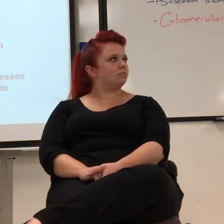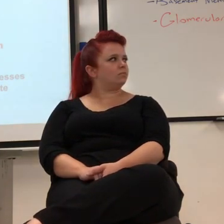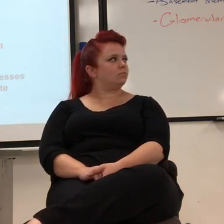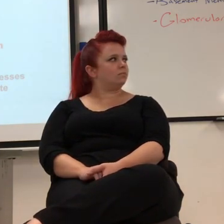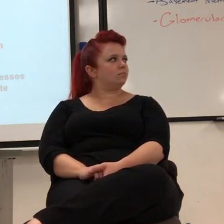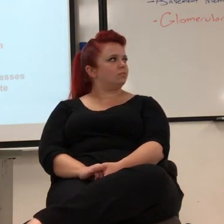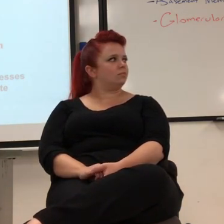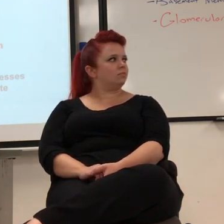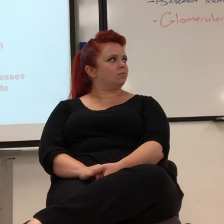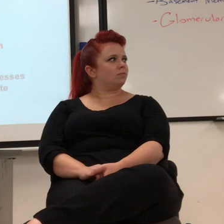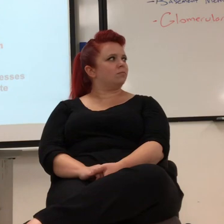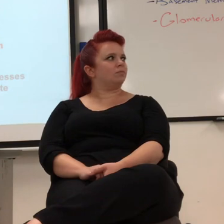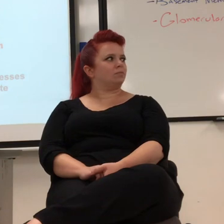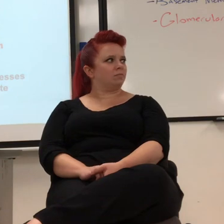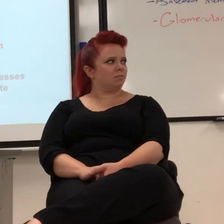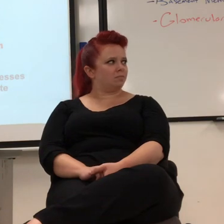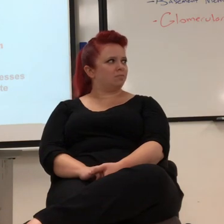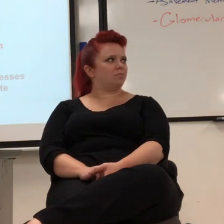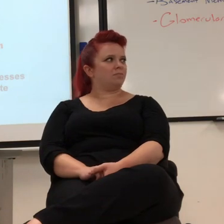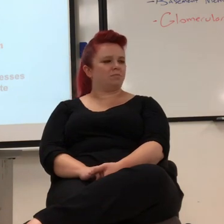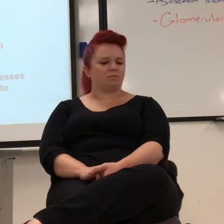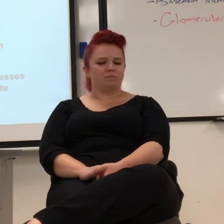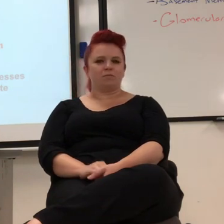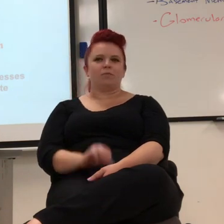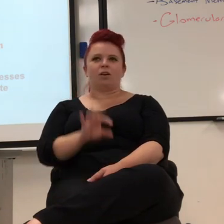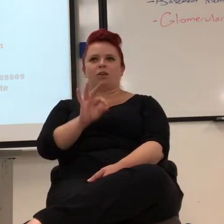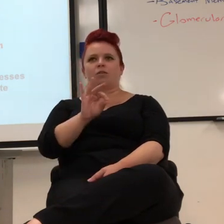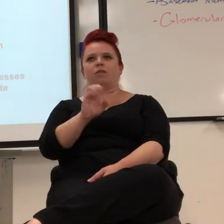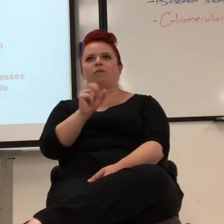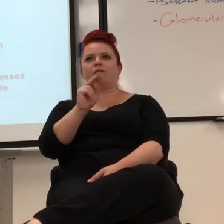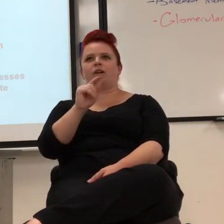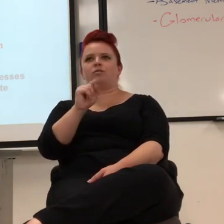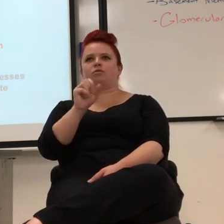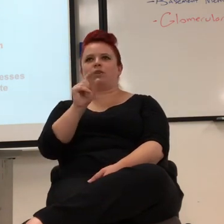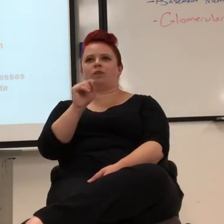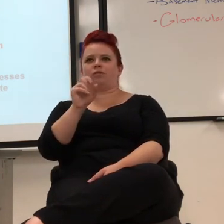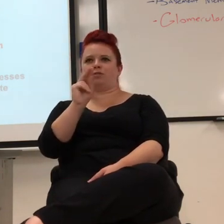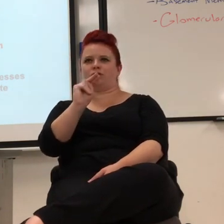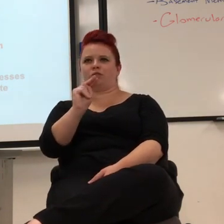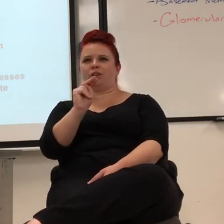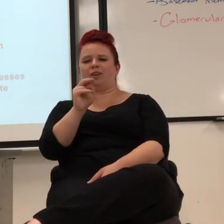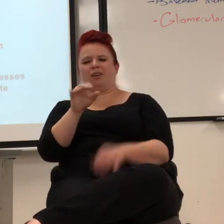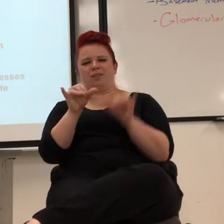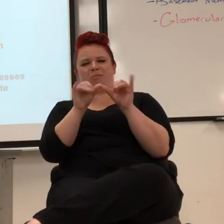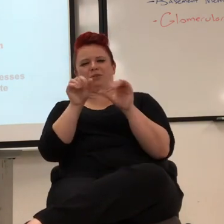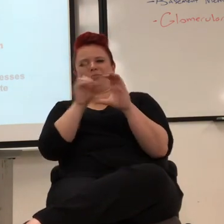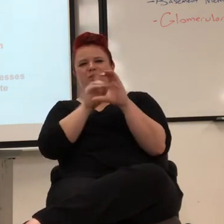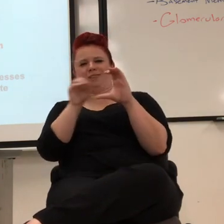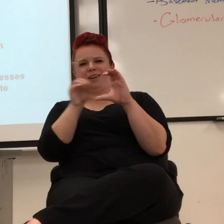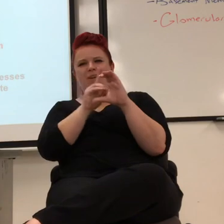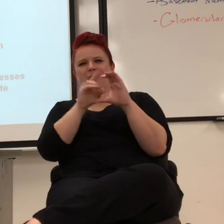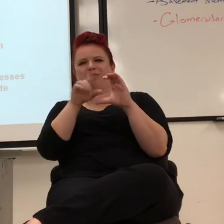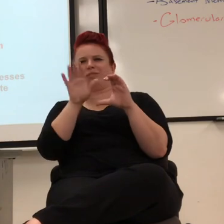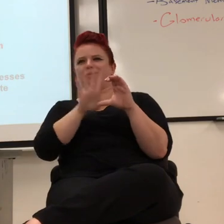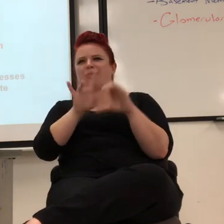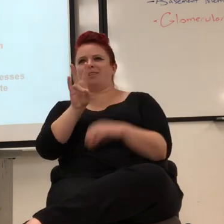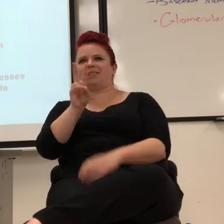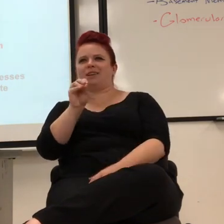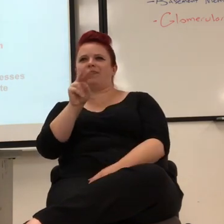So the fenestrations have been measured. The diameter of that hole, that space, is something like 70 nanometers.